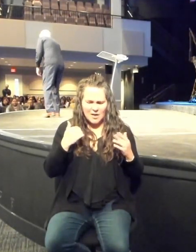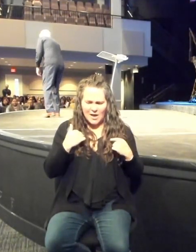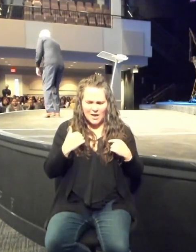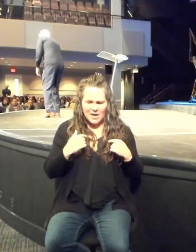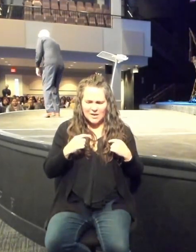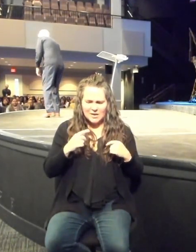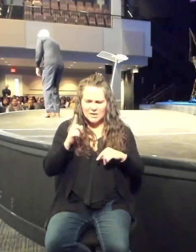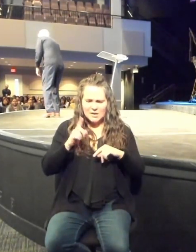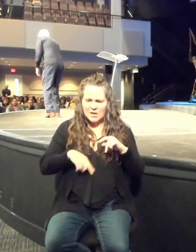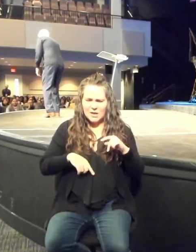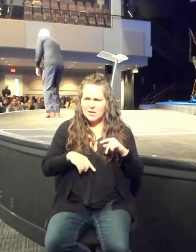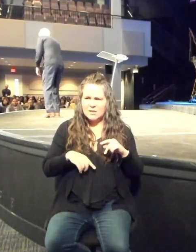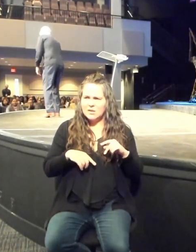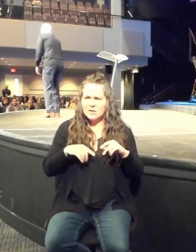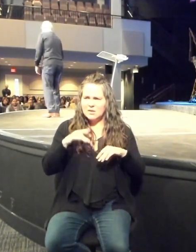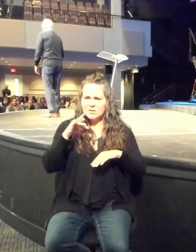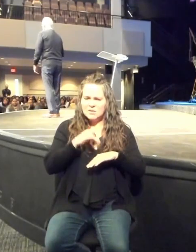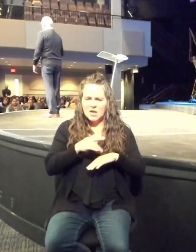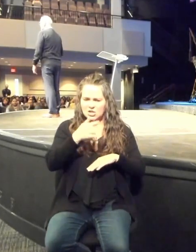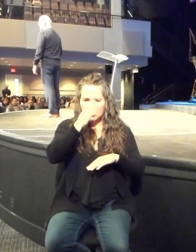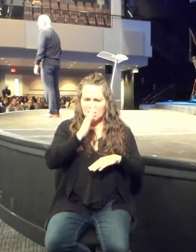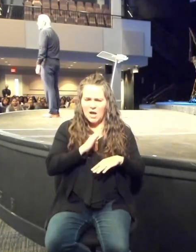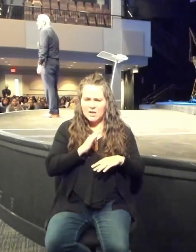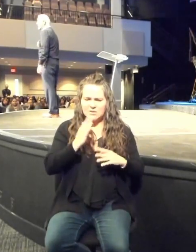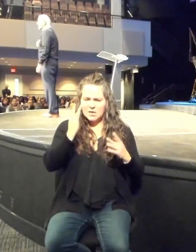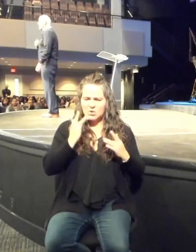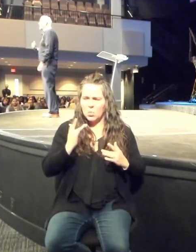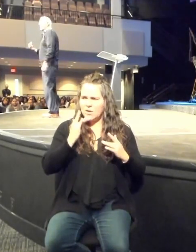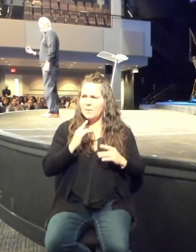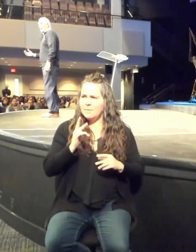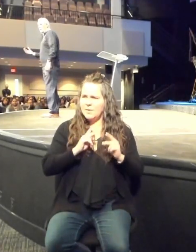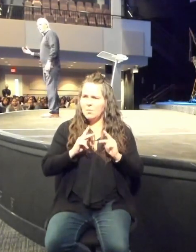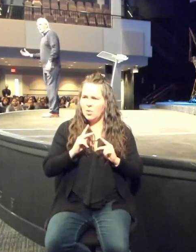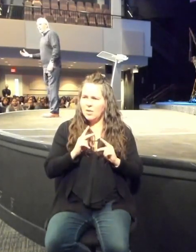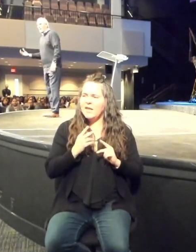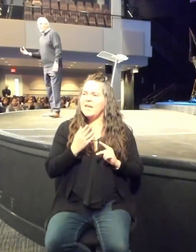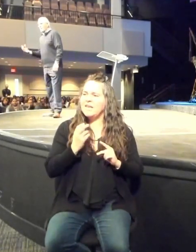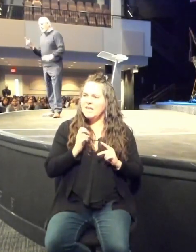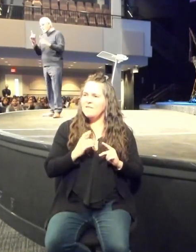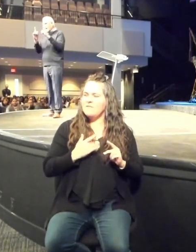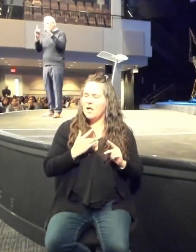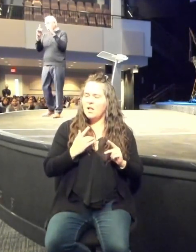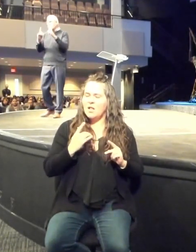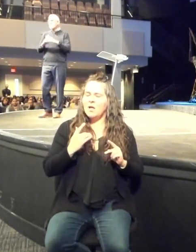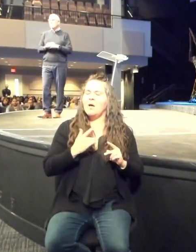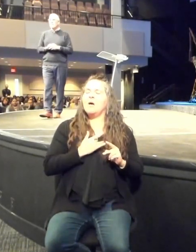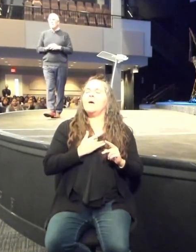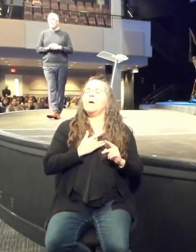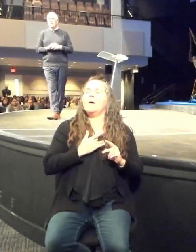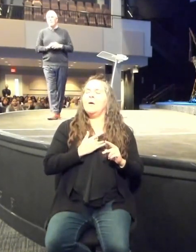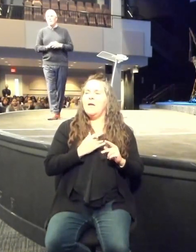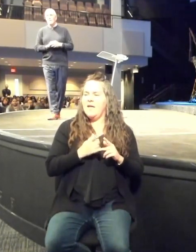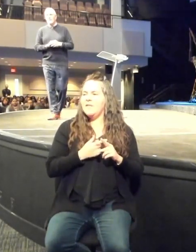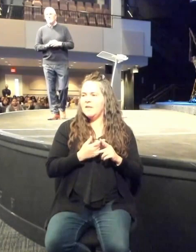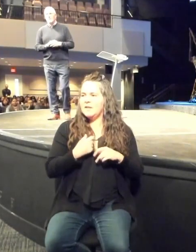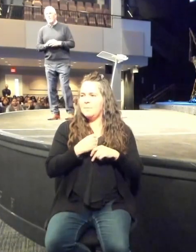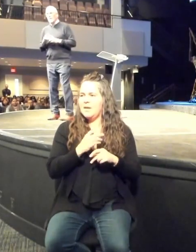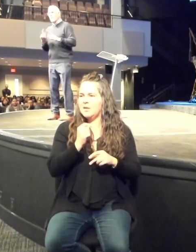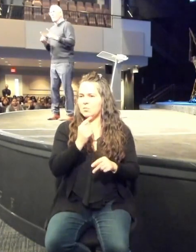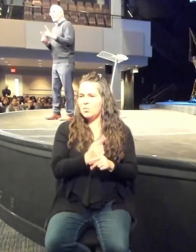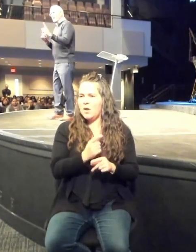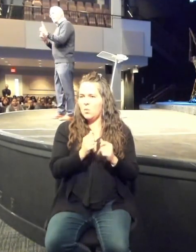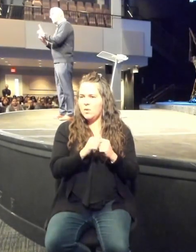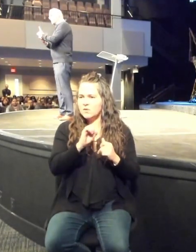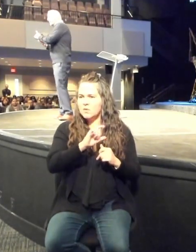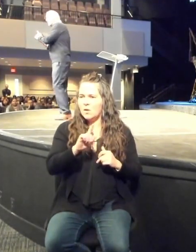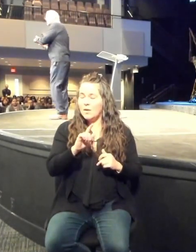God's anointed. And he was conscience stricken and he made it right with Saul. But that's what I want you to see. See, in that